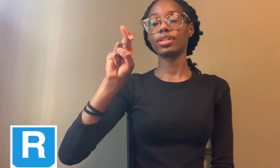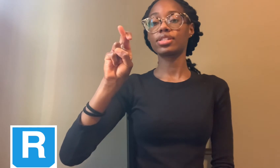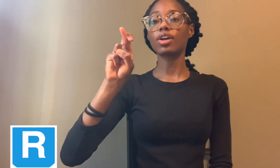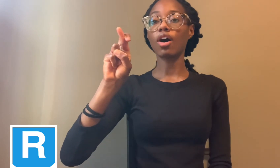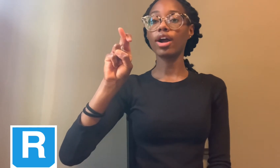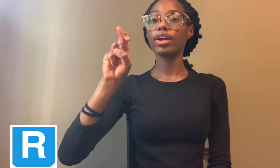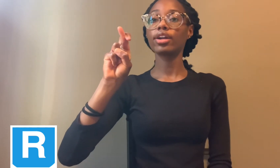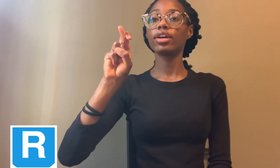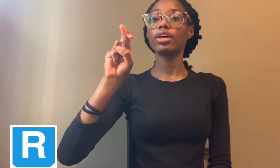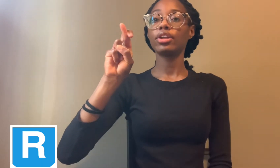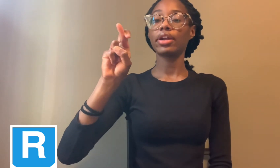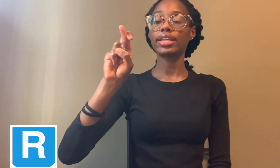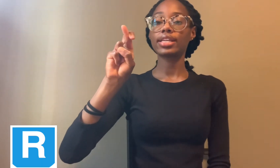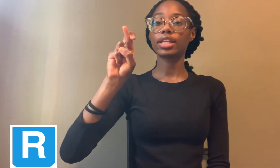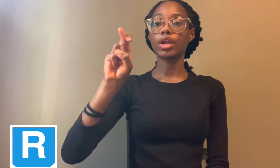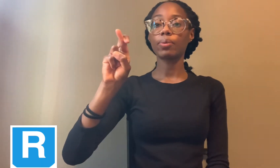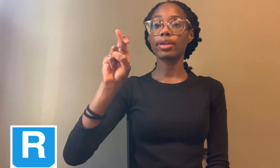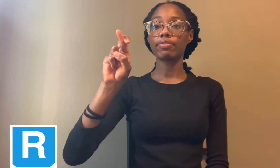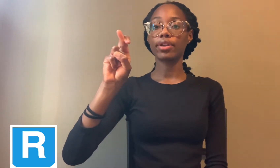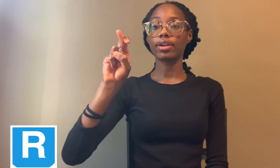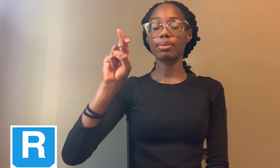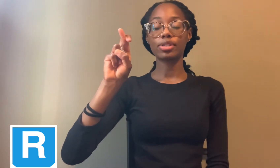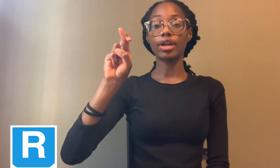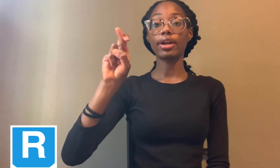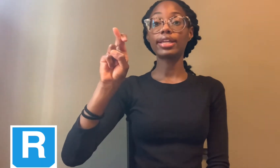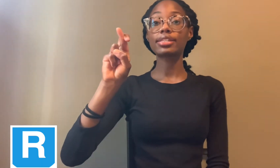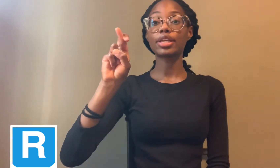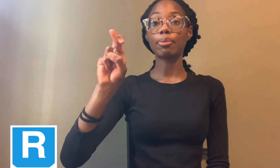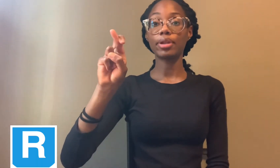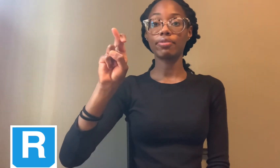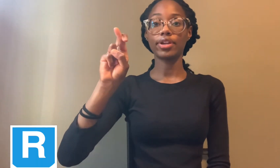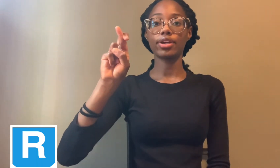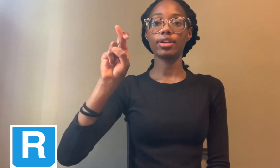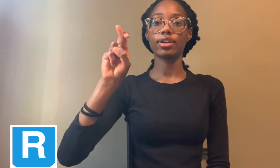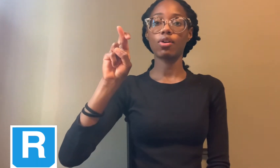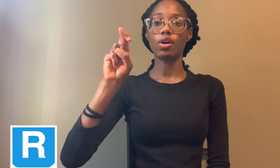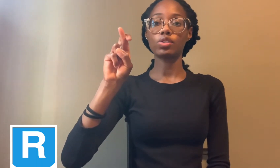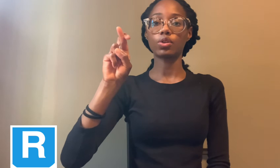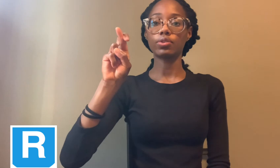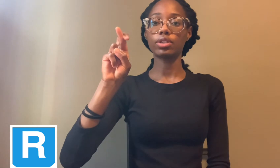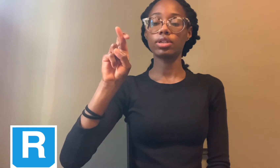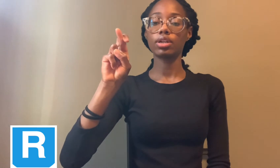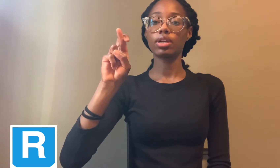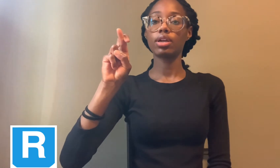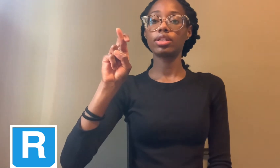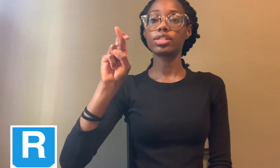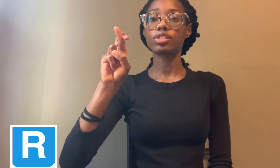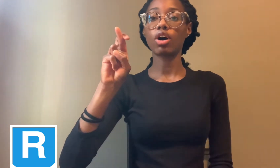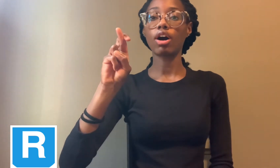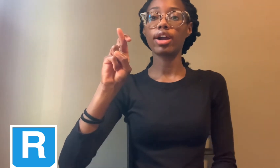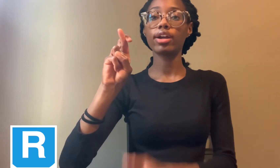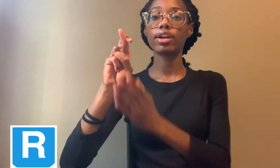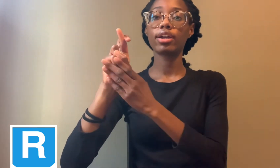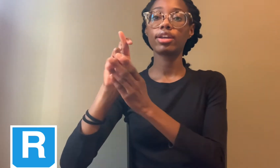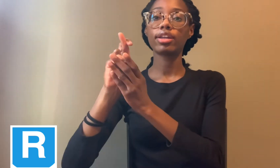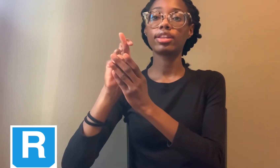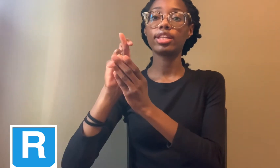is R. Your index and your ring finger, your index and your middle finger crossed over. This is R. These